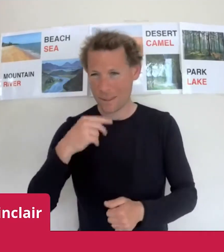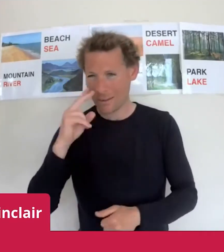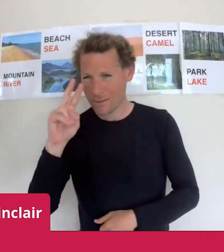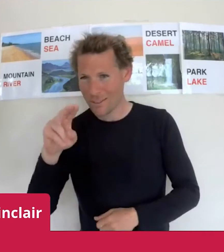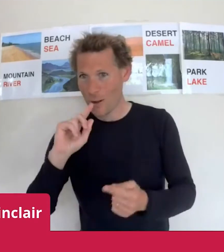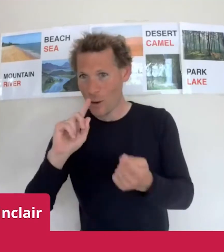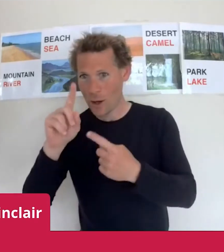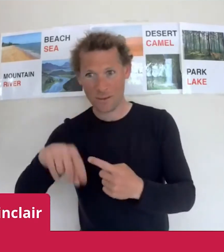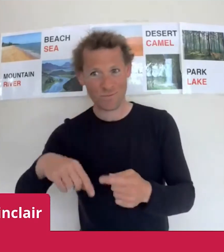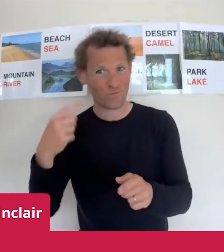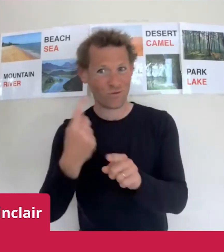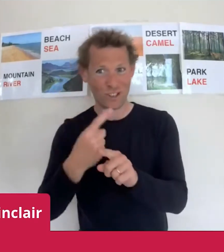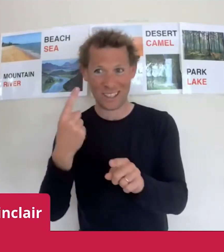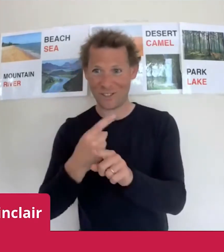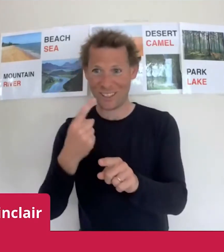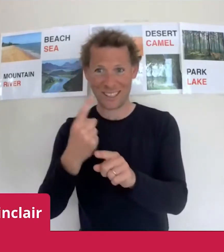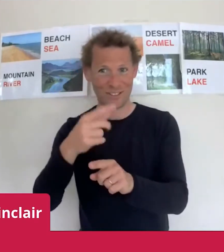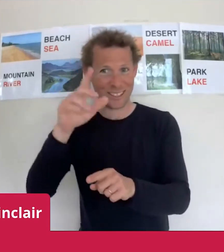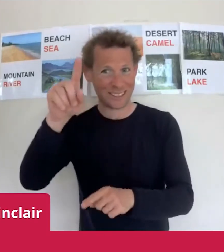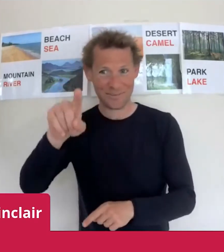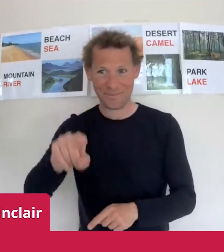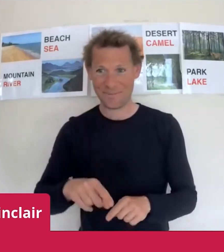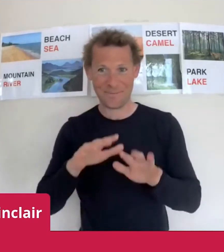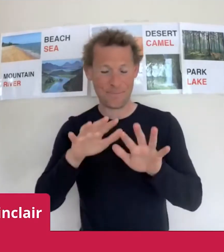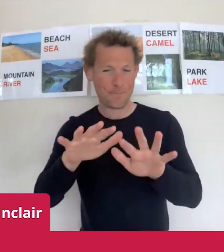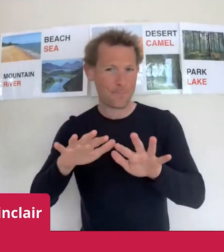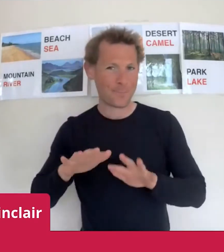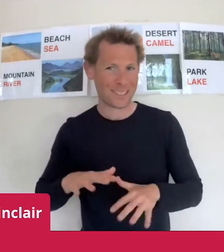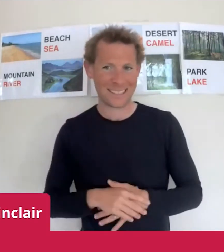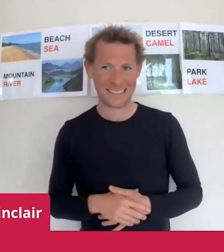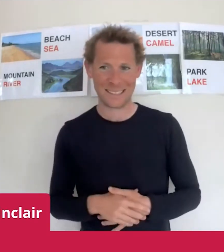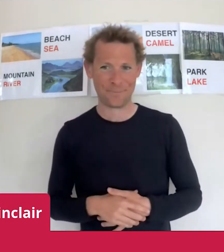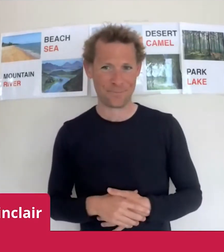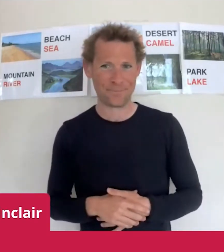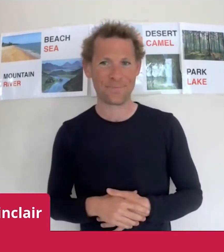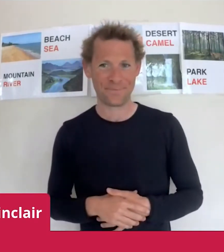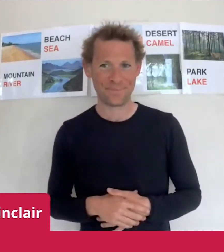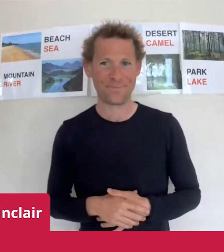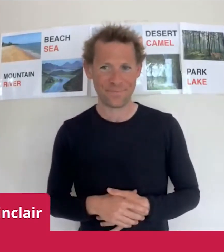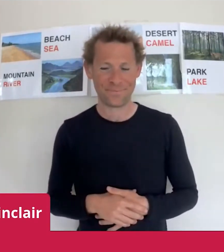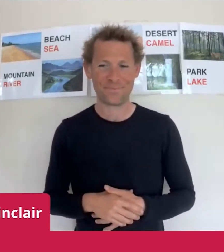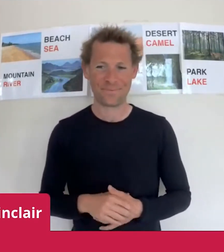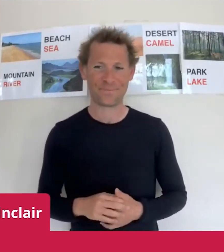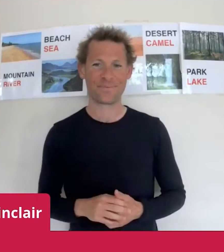Brilliant. Well done. I was keeping an eye on the comments and everyone's absolutely right. It's amazing.